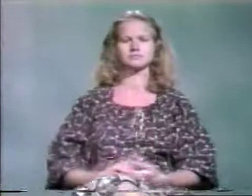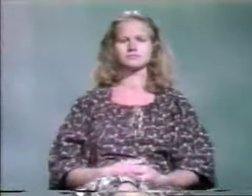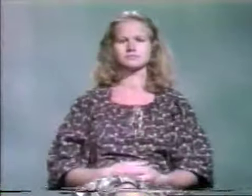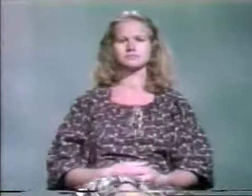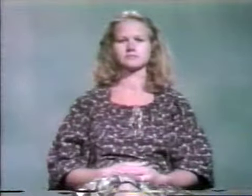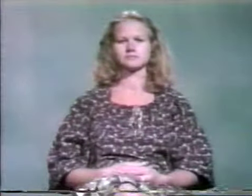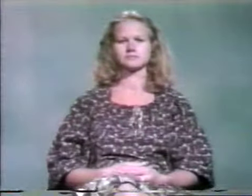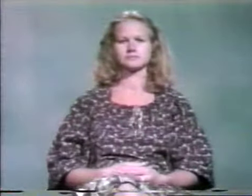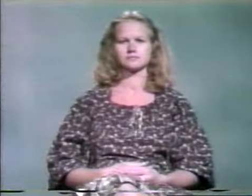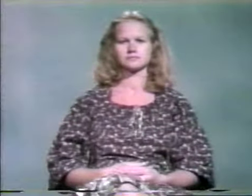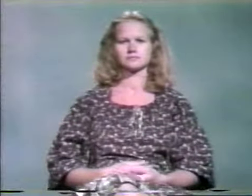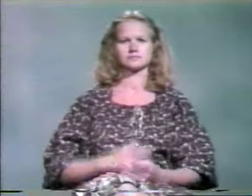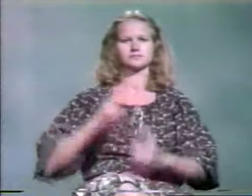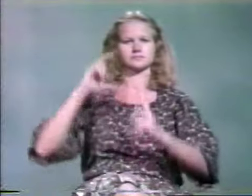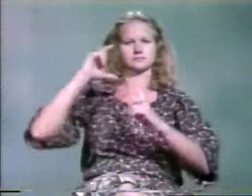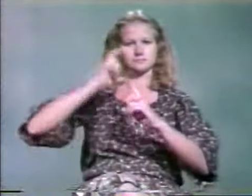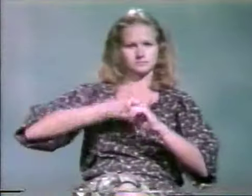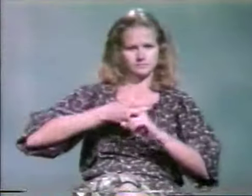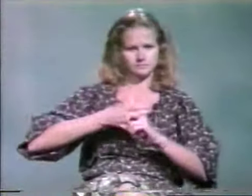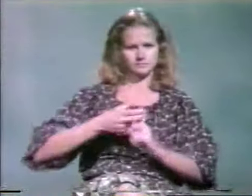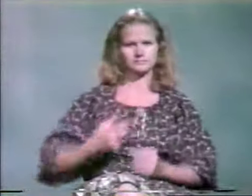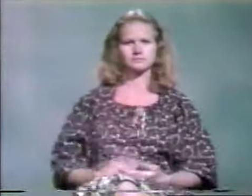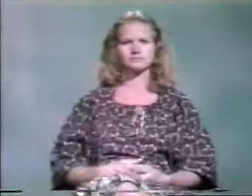To put on clothes.